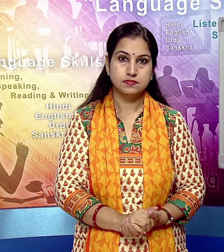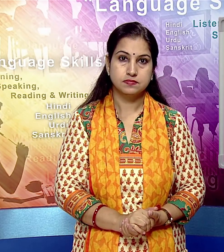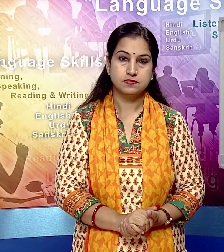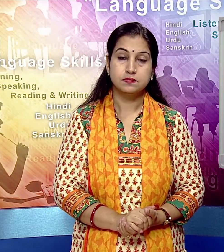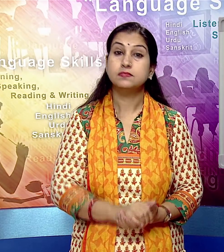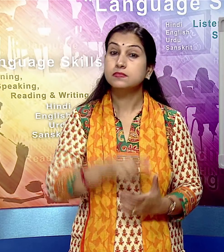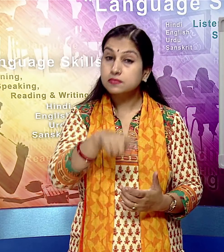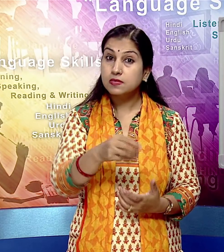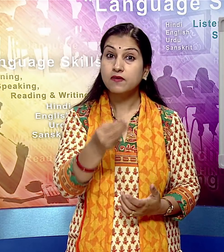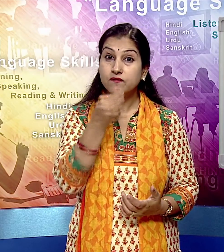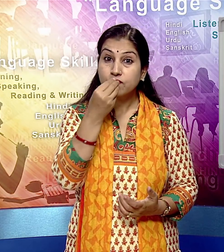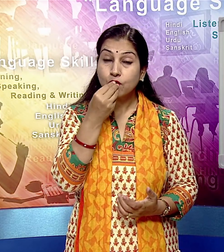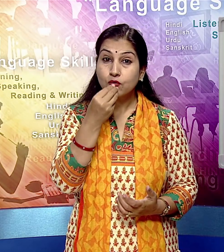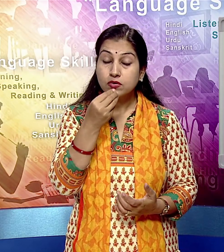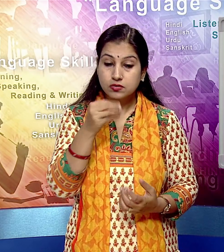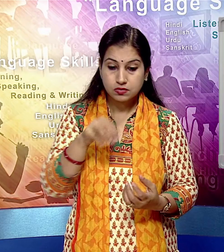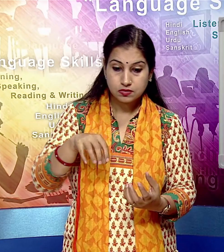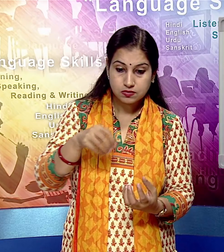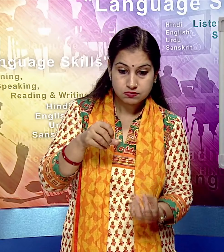Steamed food is light,